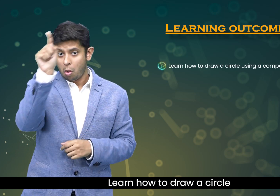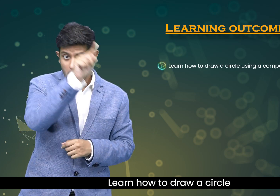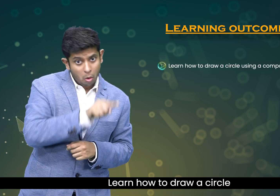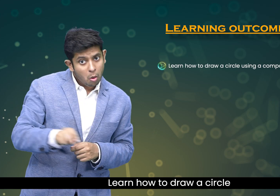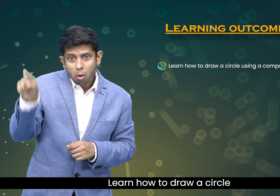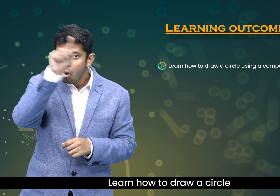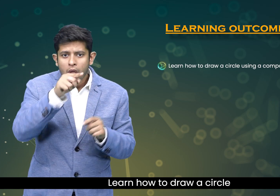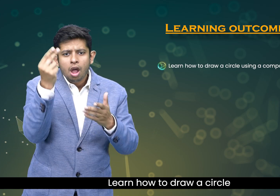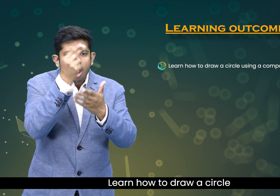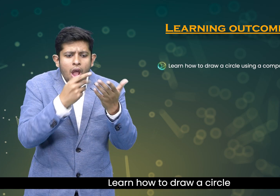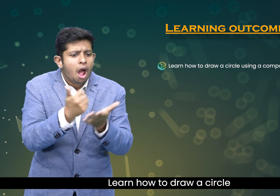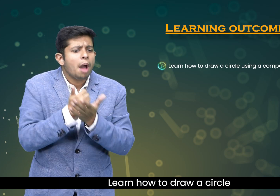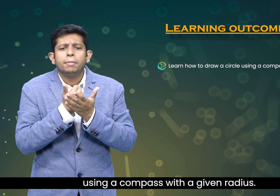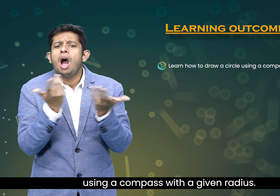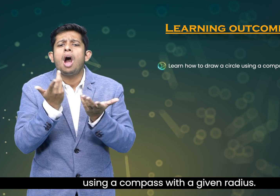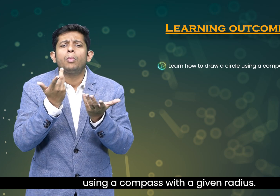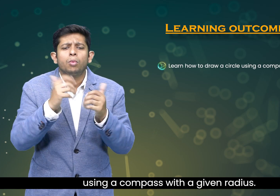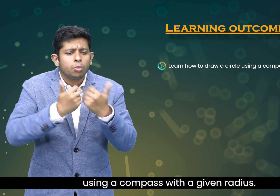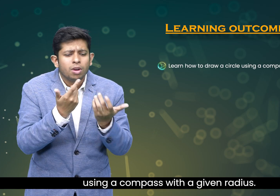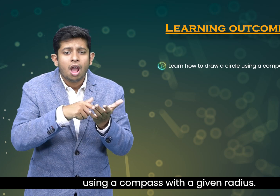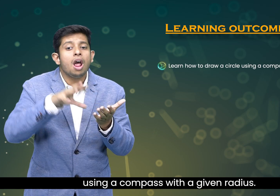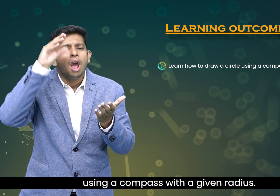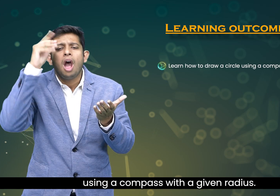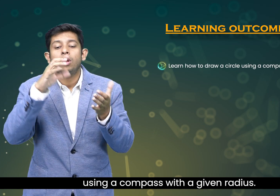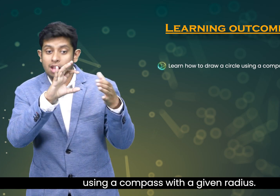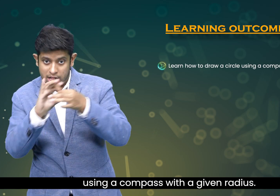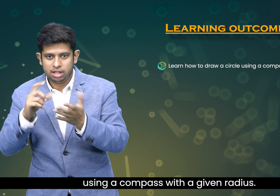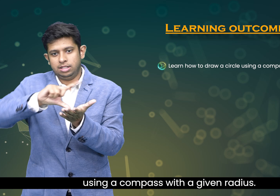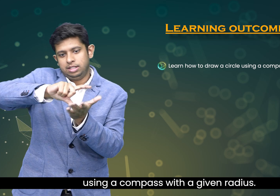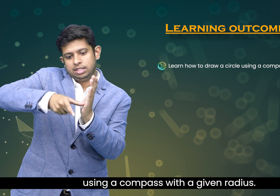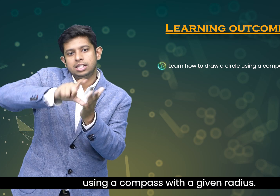learn how to draw a circle using a compass with a given radius.